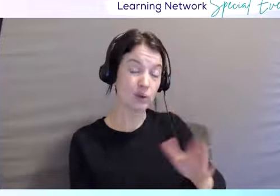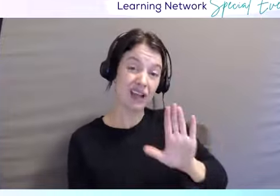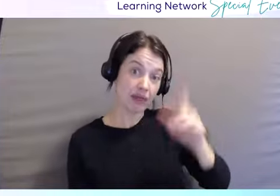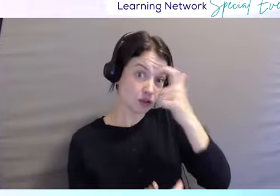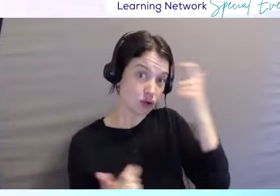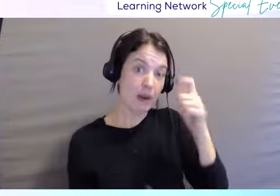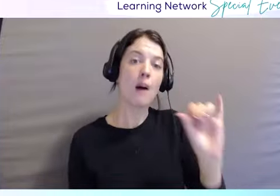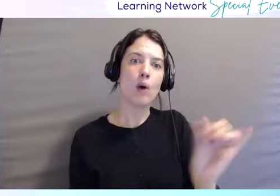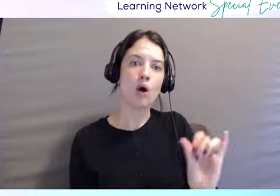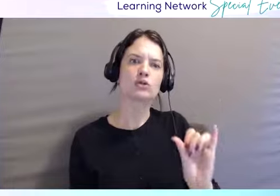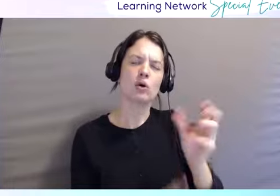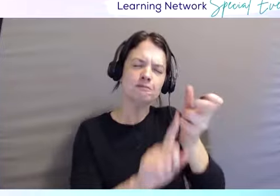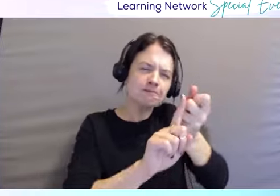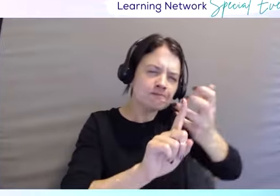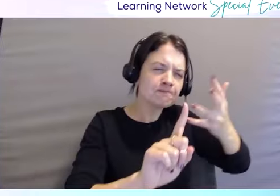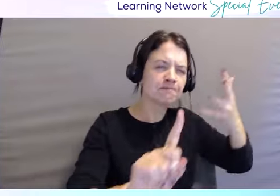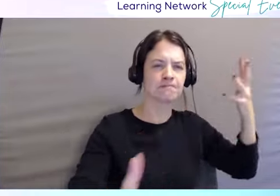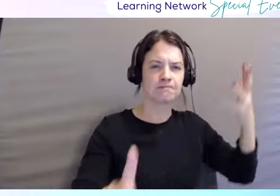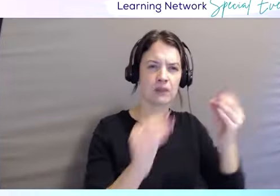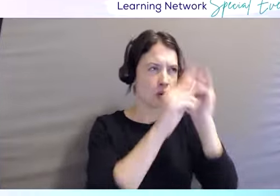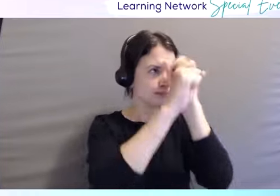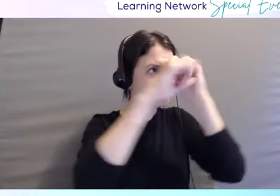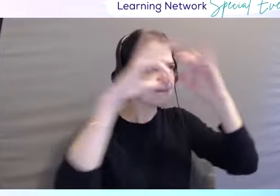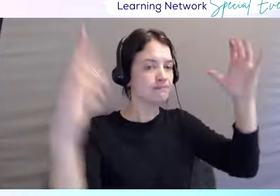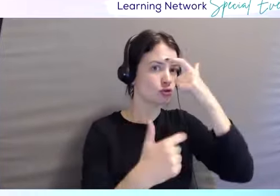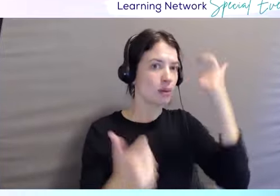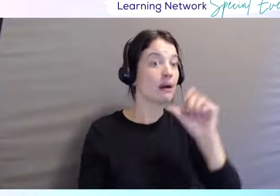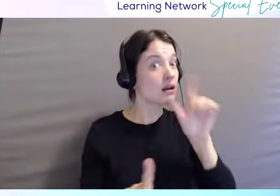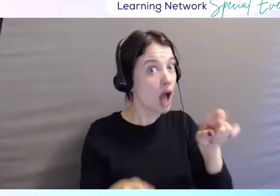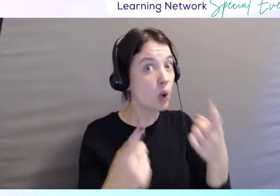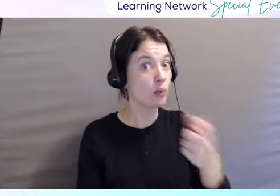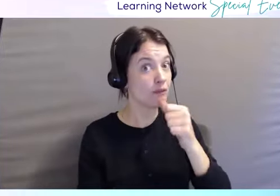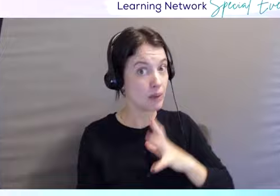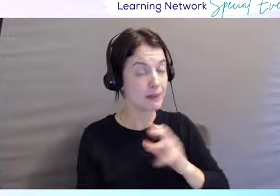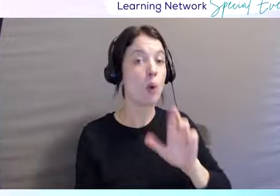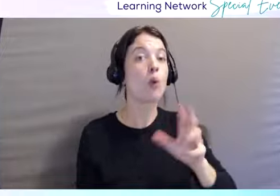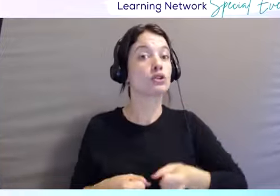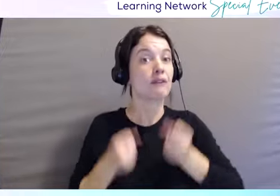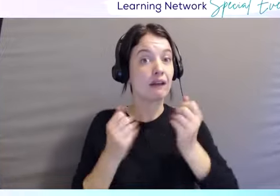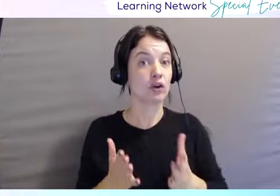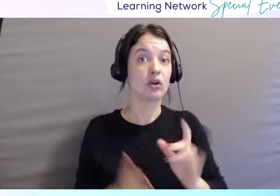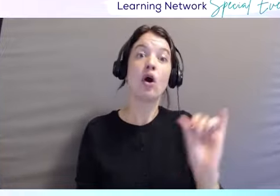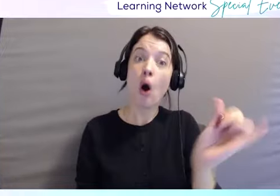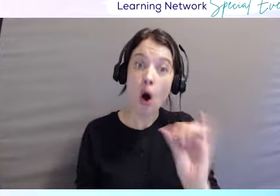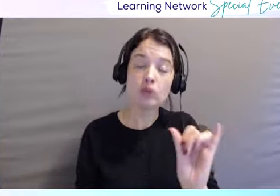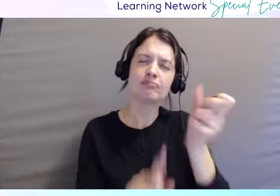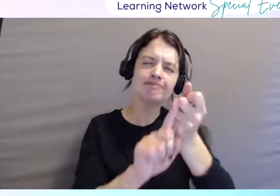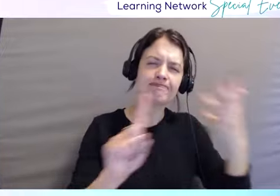enhancing trauma, not just for the women or the survivor of IPV, but also for their families, their children,